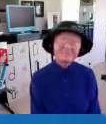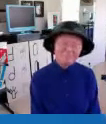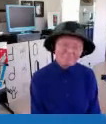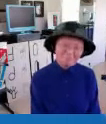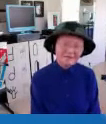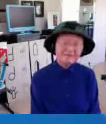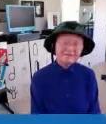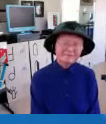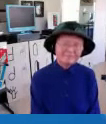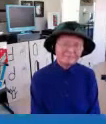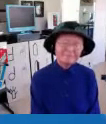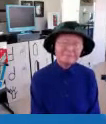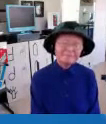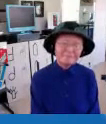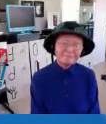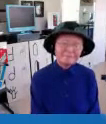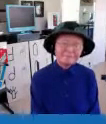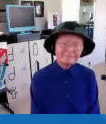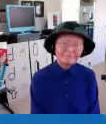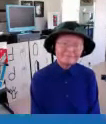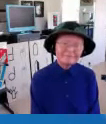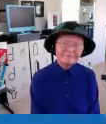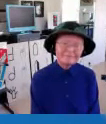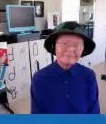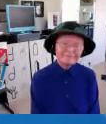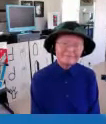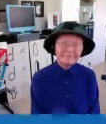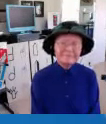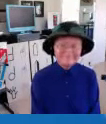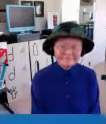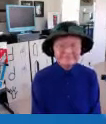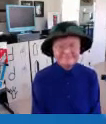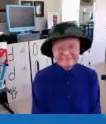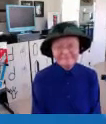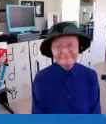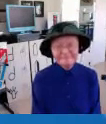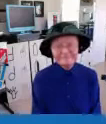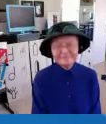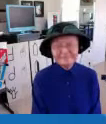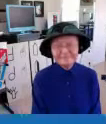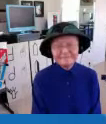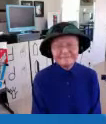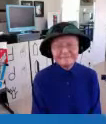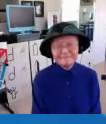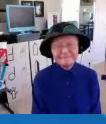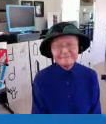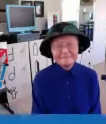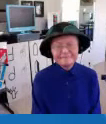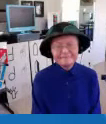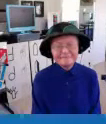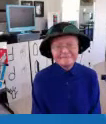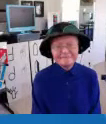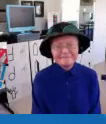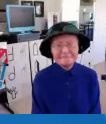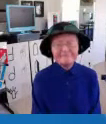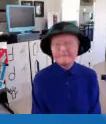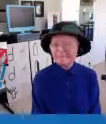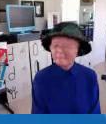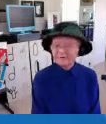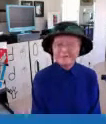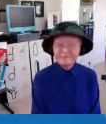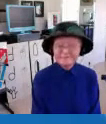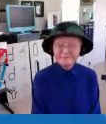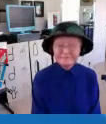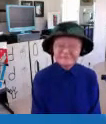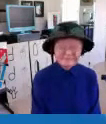you can also see that the palm facings differ. And the palm facings are consistent by language. So you can see that the